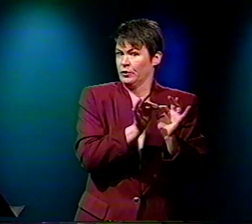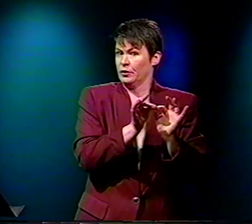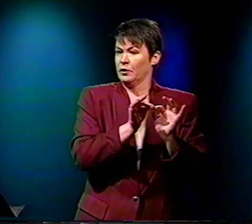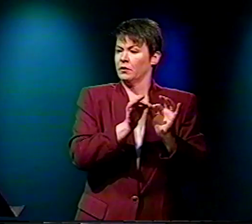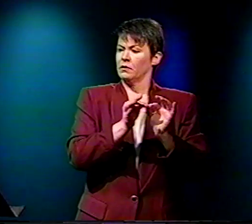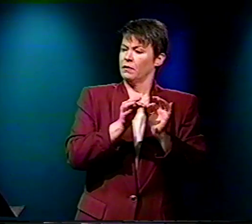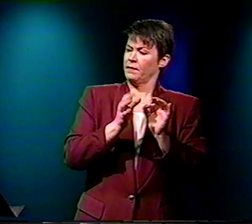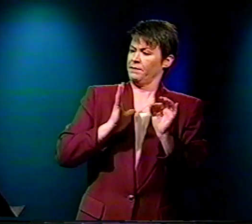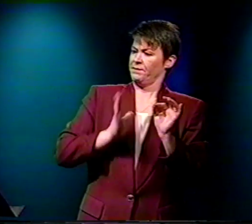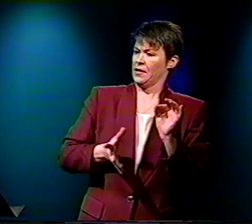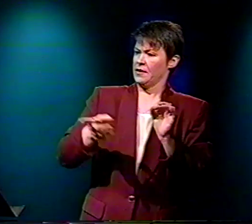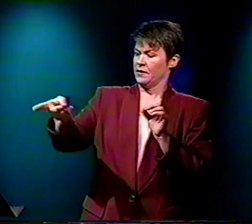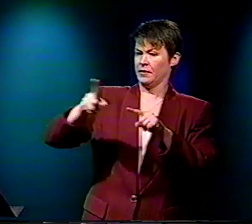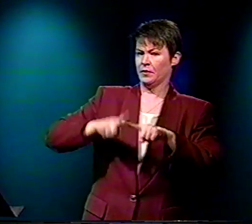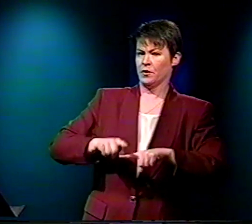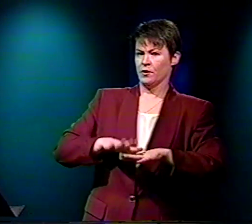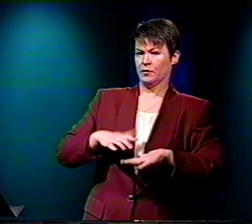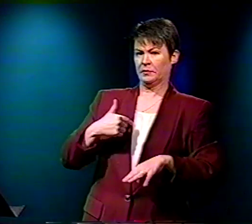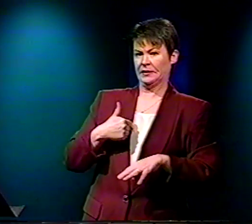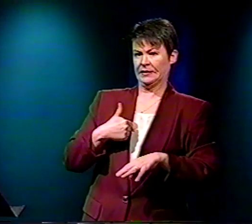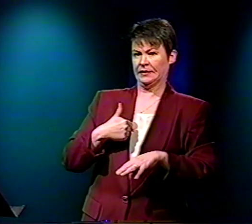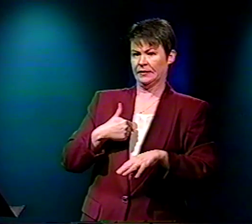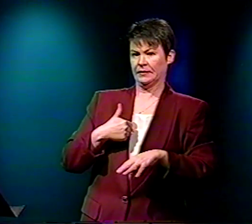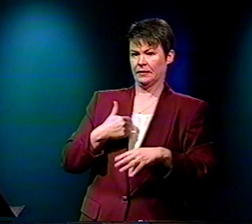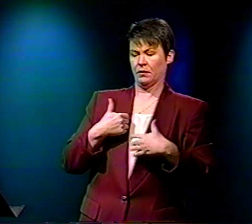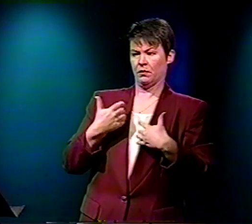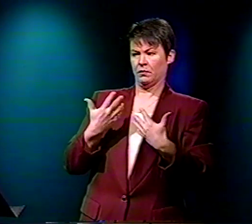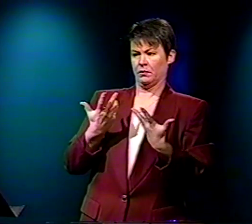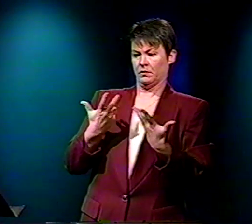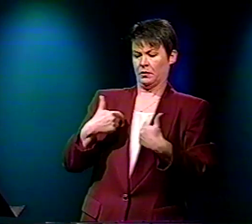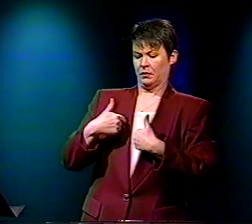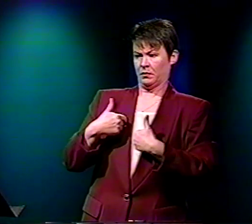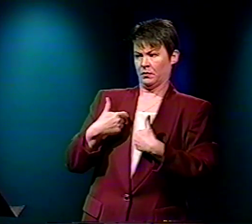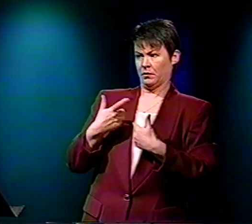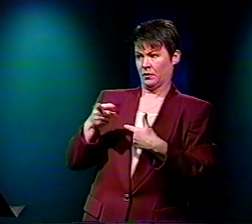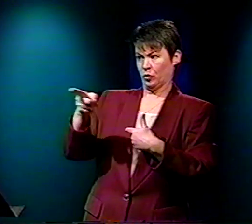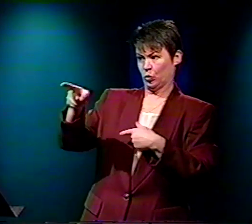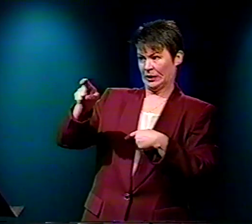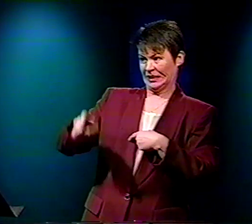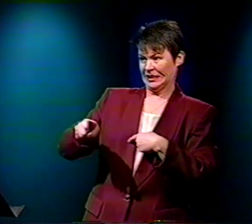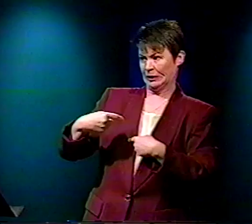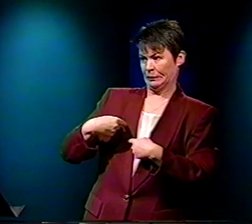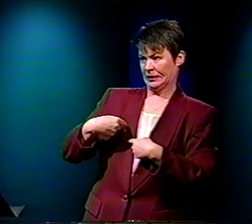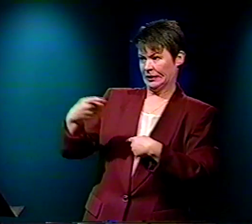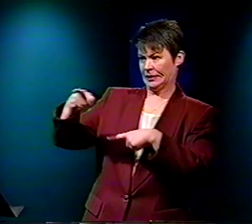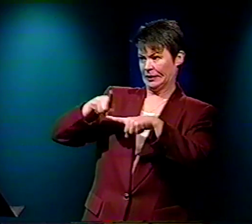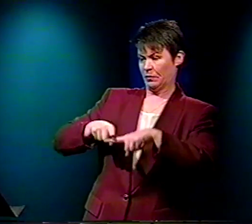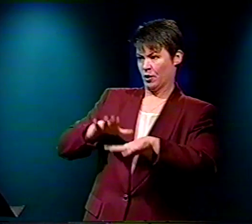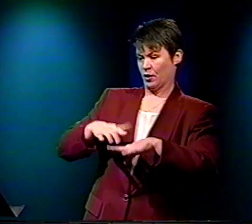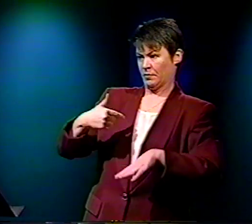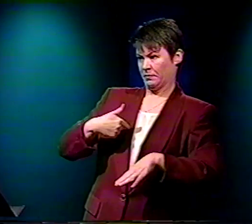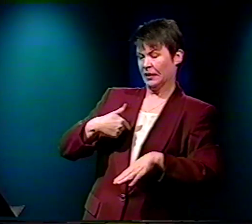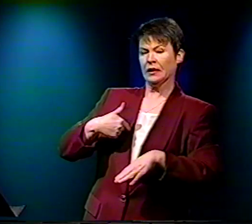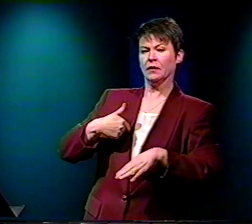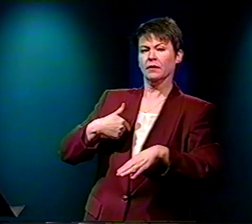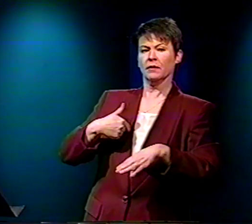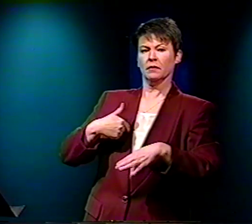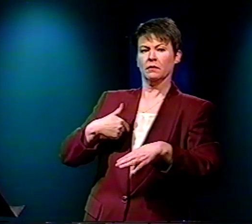what's important to that interpreter? Sometimes the interpreter may say, fine, I like the fact that they depend on me. I like the fact that you need me and that